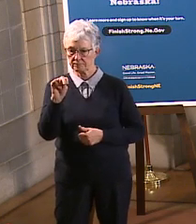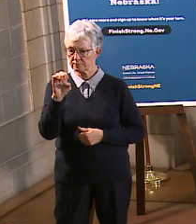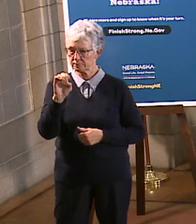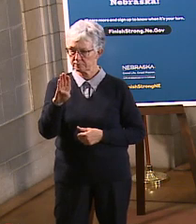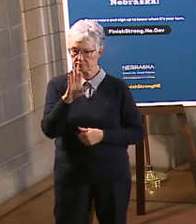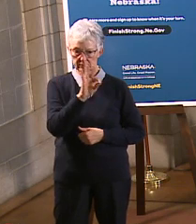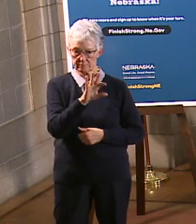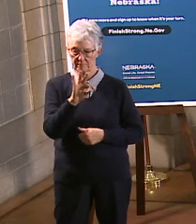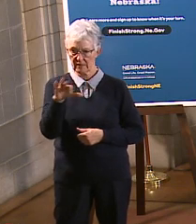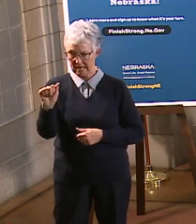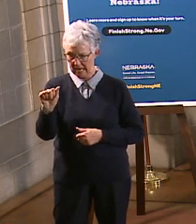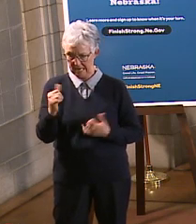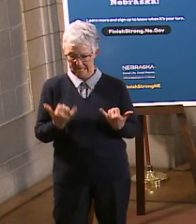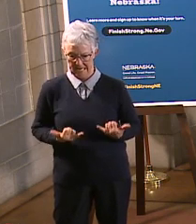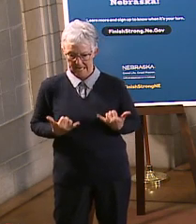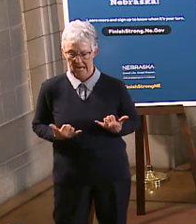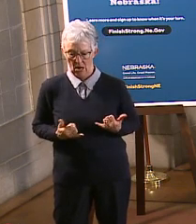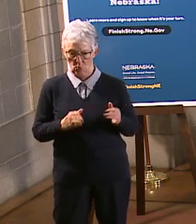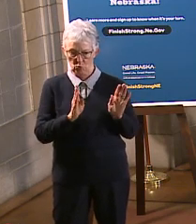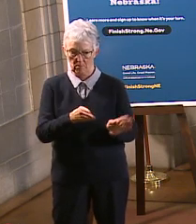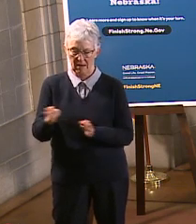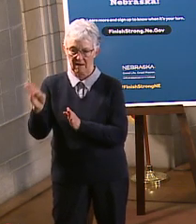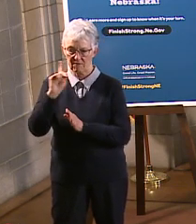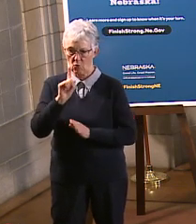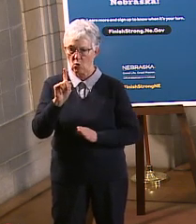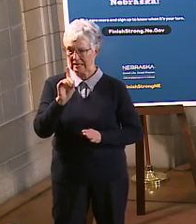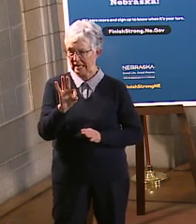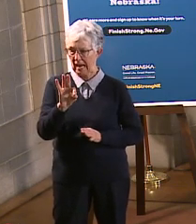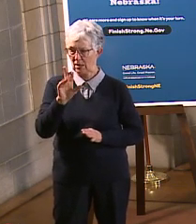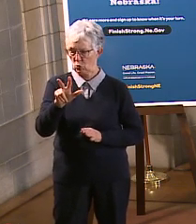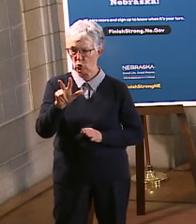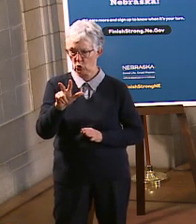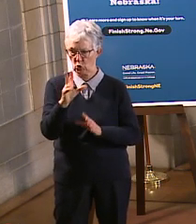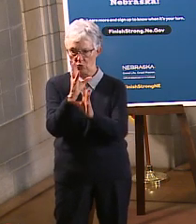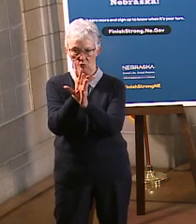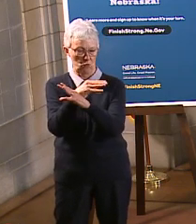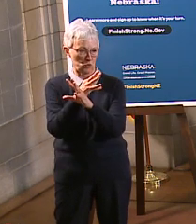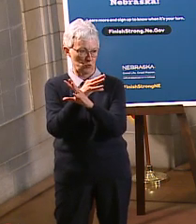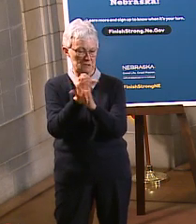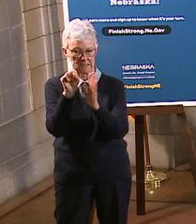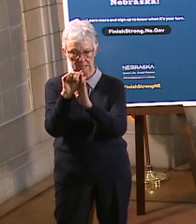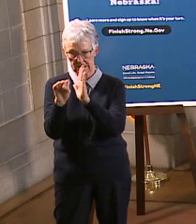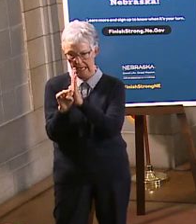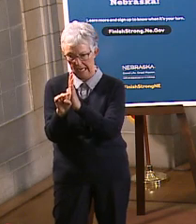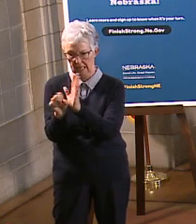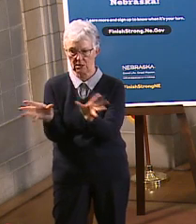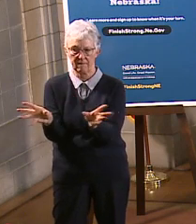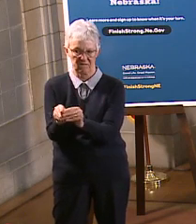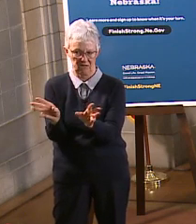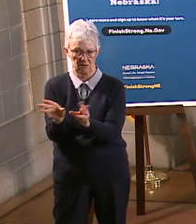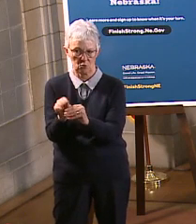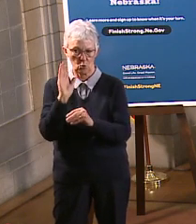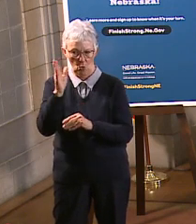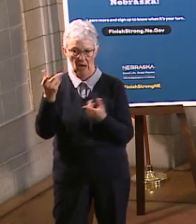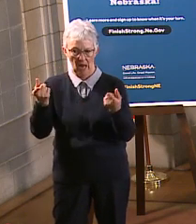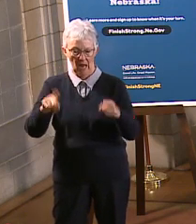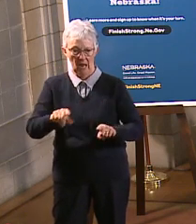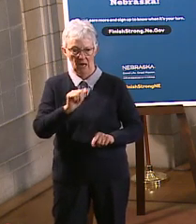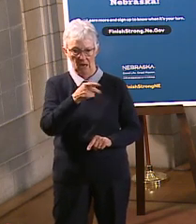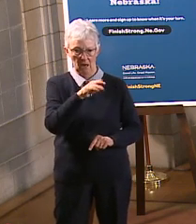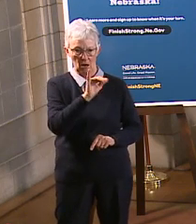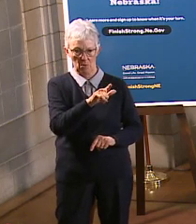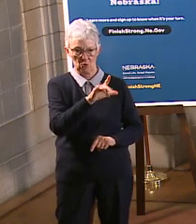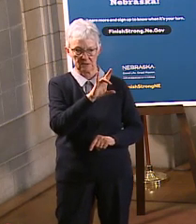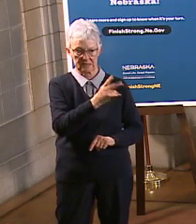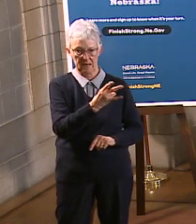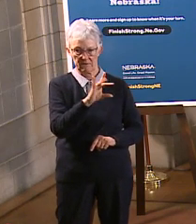currently preparing for the 93rd virtual Nebraska FFA State Convention that will be taking place April 7th, 8th,